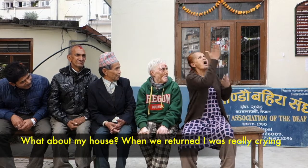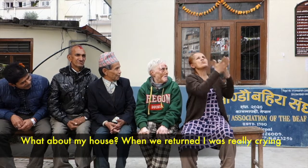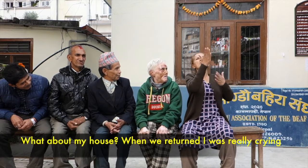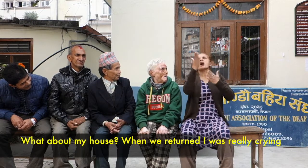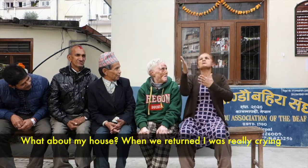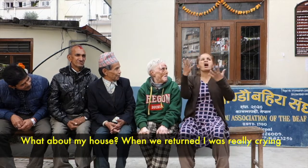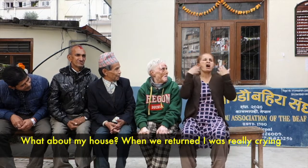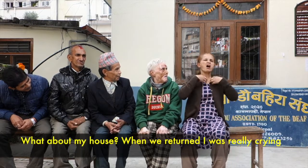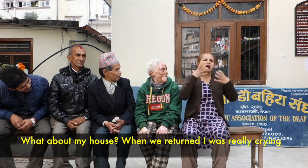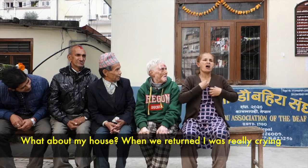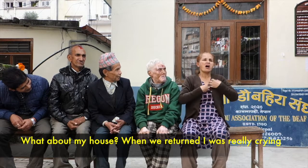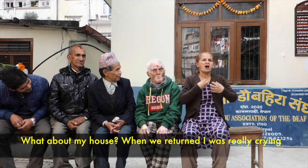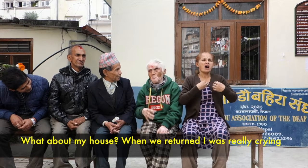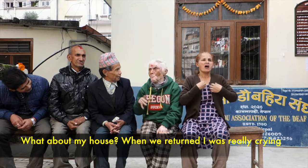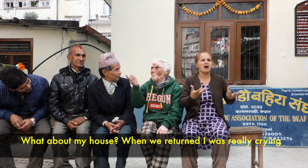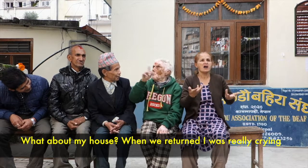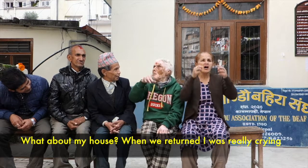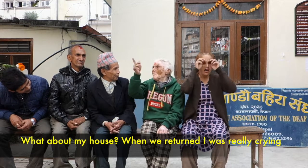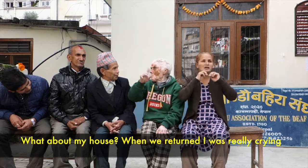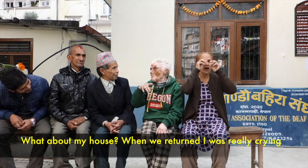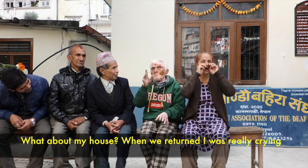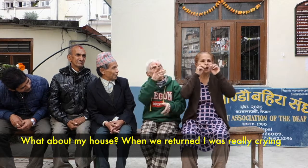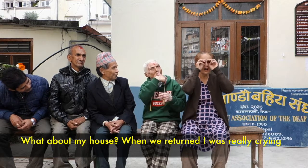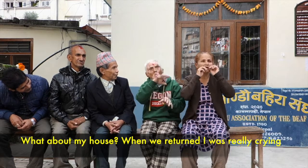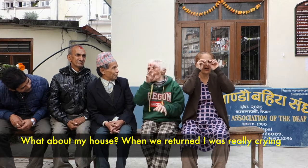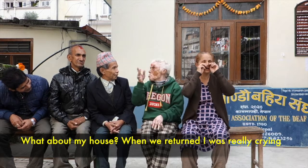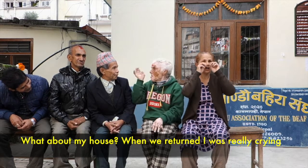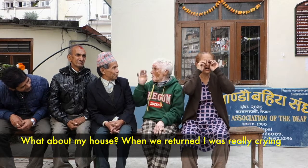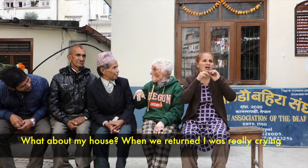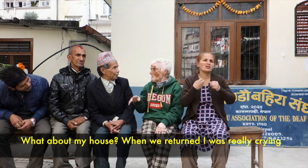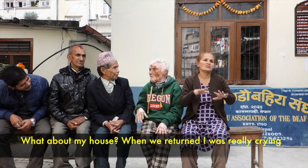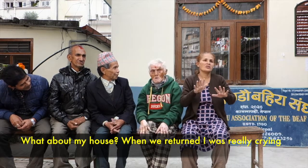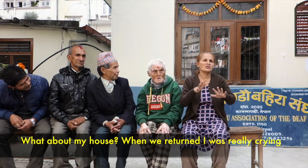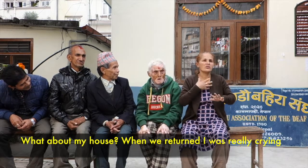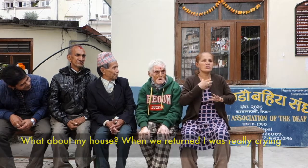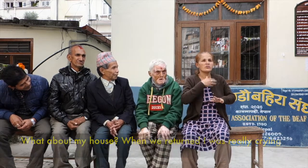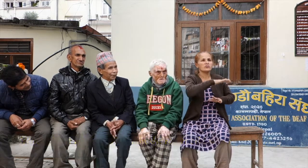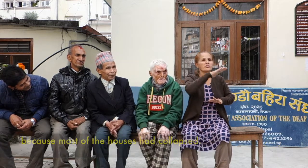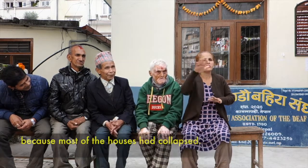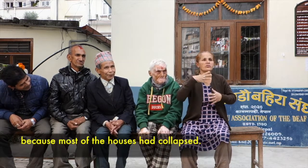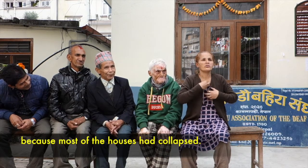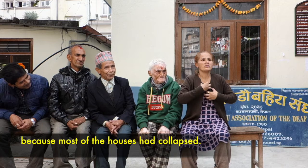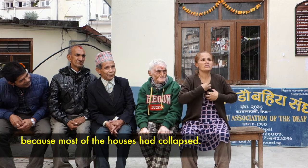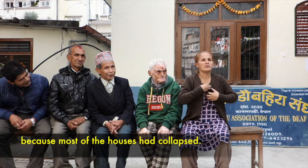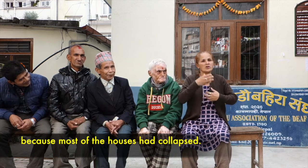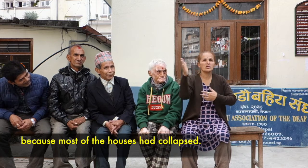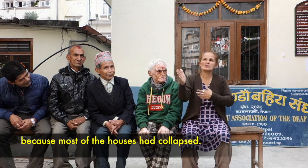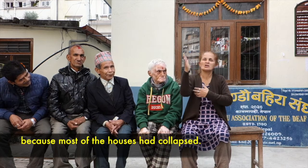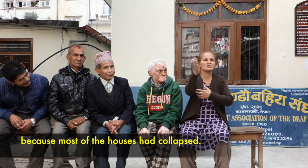about my house, and when we return that time I'm very crying because most of the houses